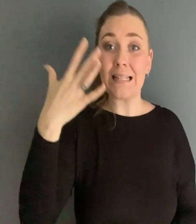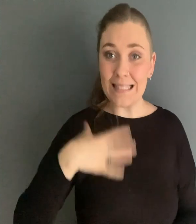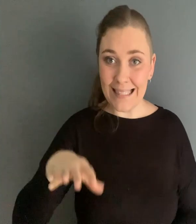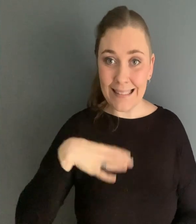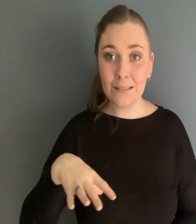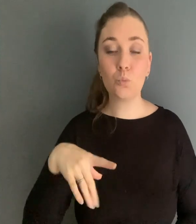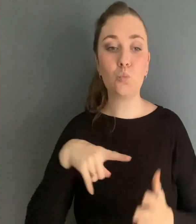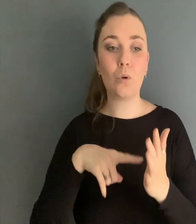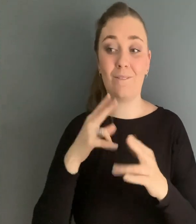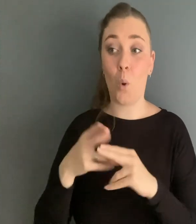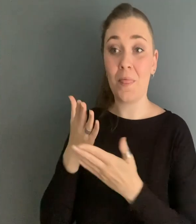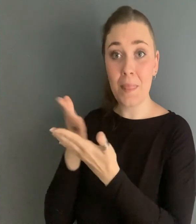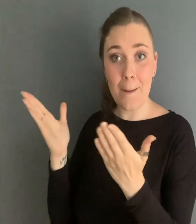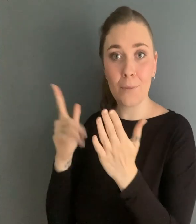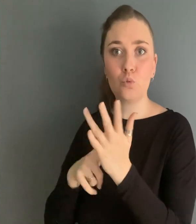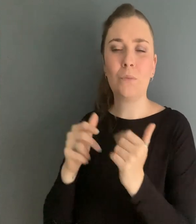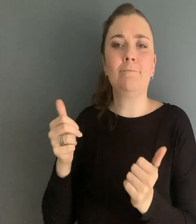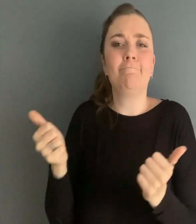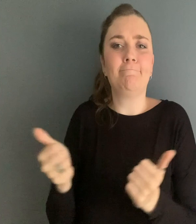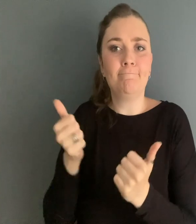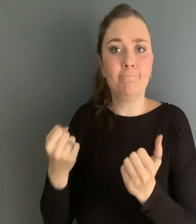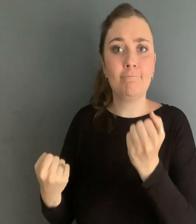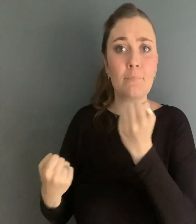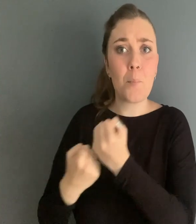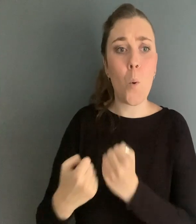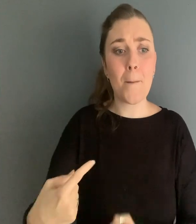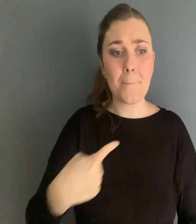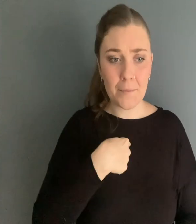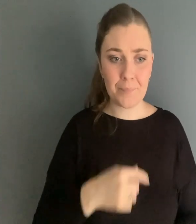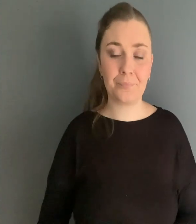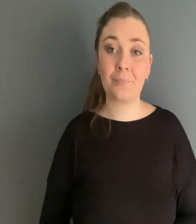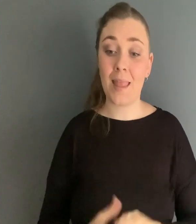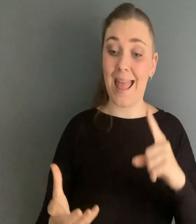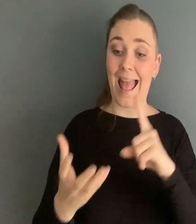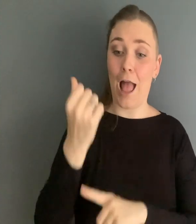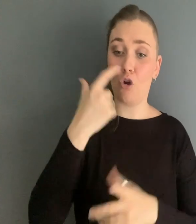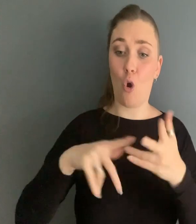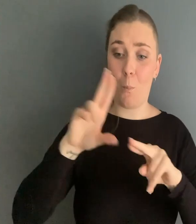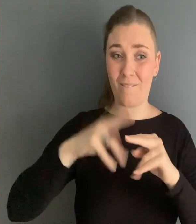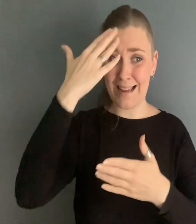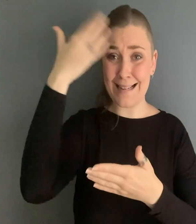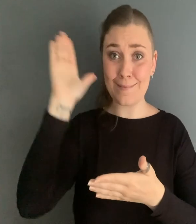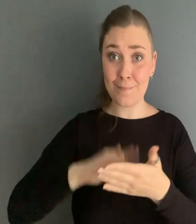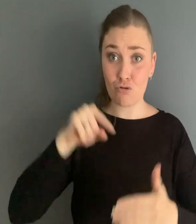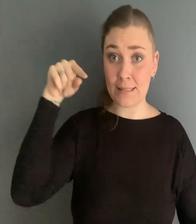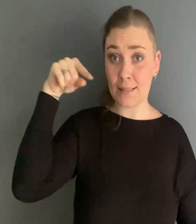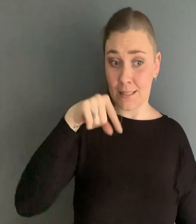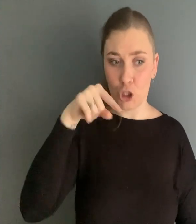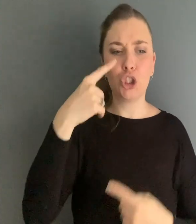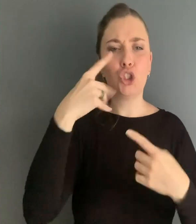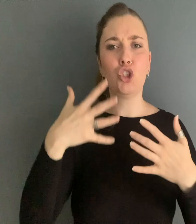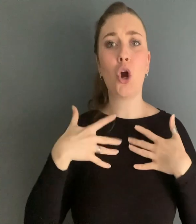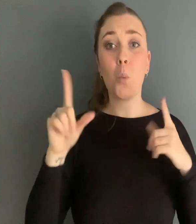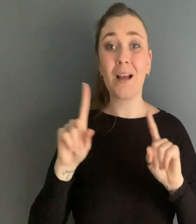for them to adequately support me. The outcome of that experience showed